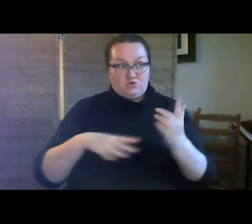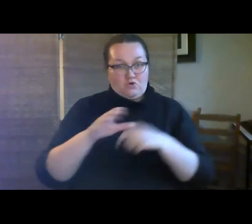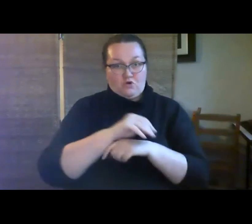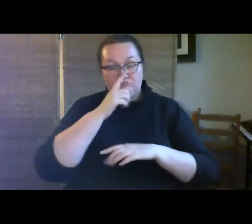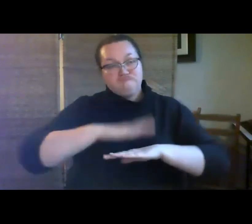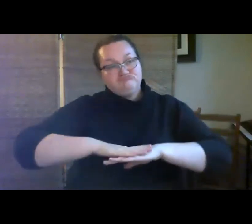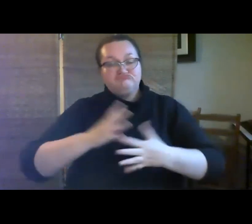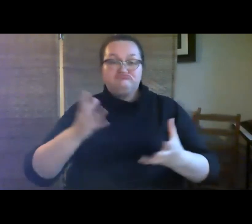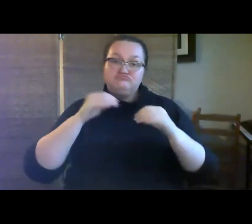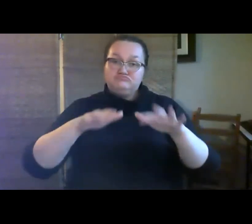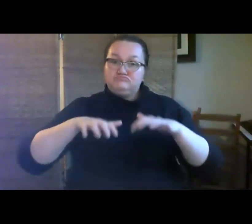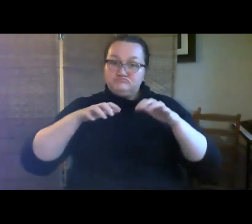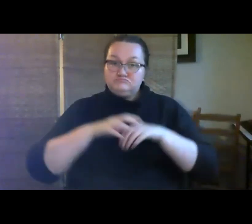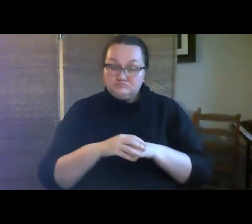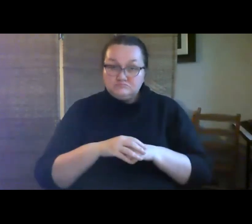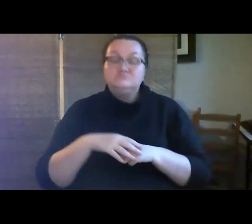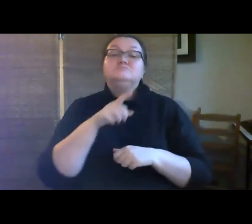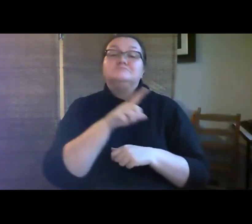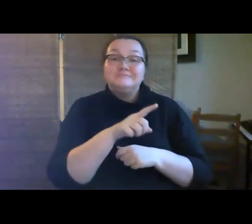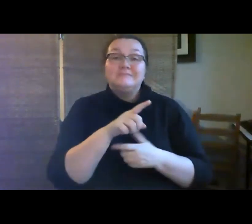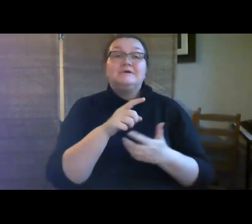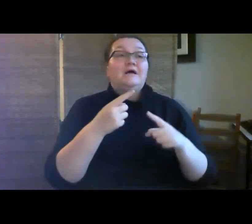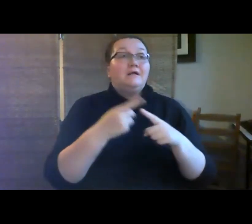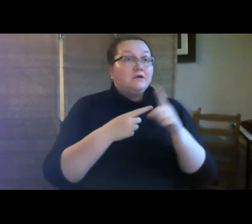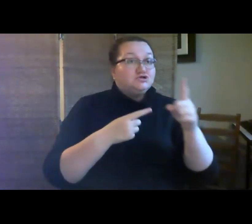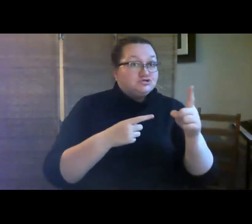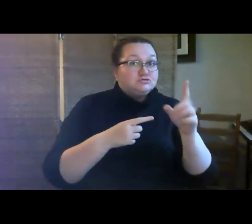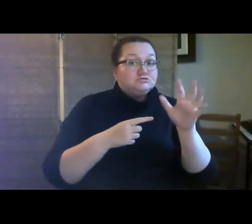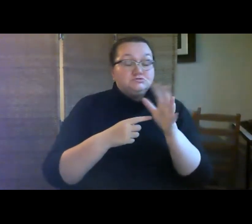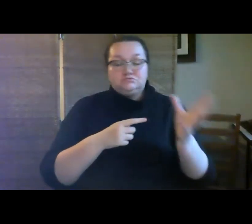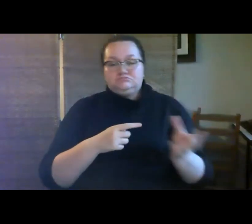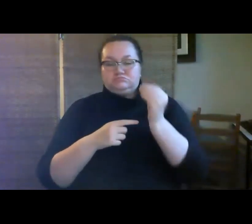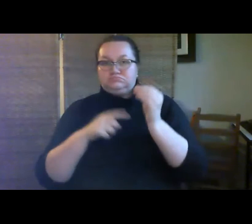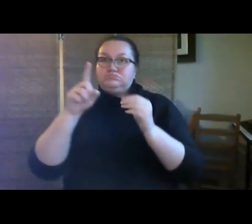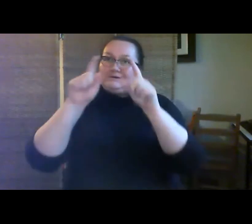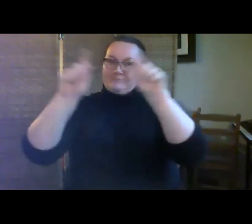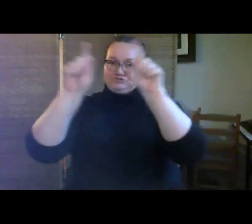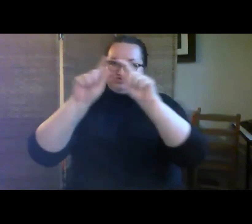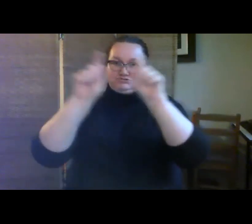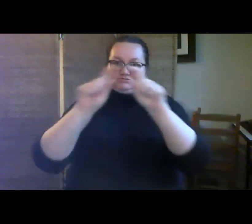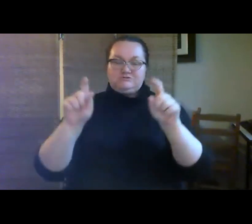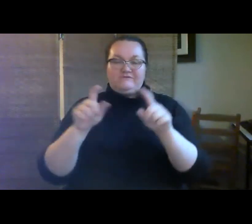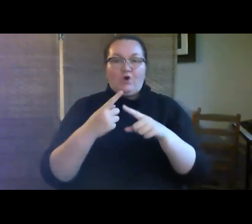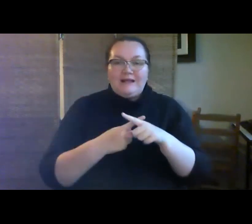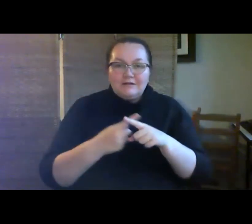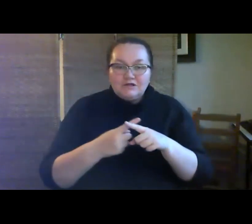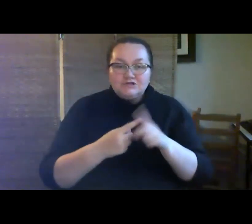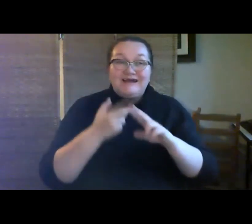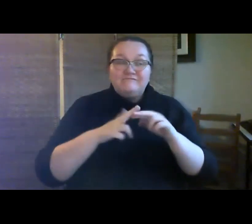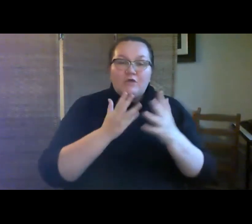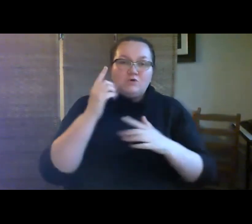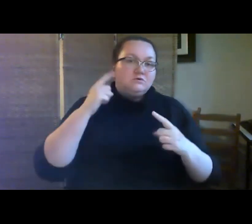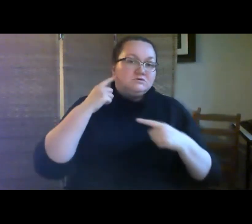a captioner for sighted audience members and those who follow captions comfortably. However, to create an